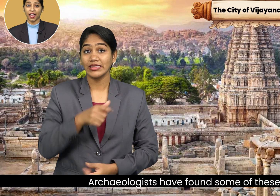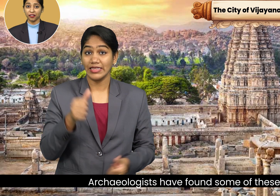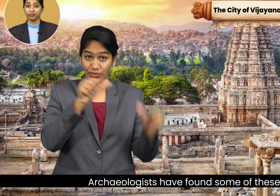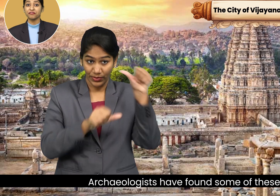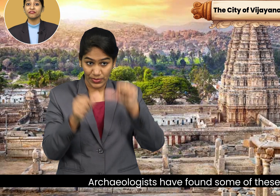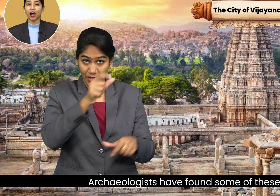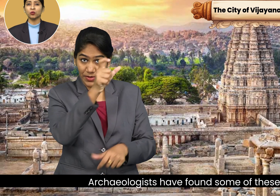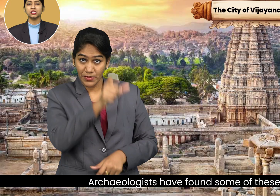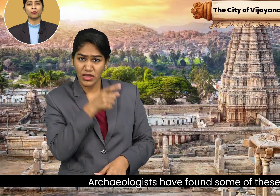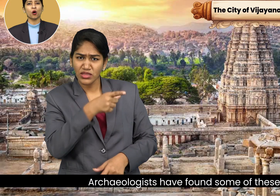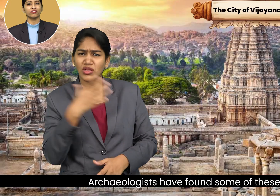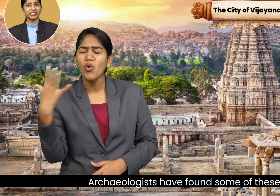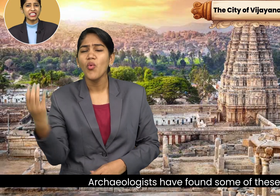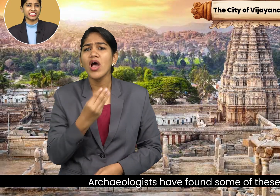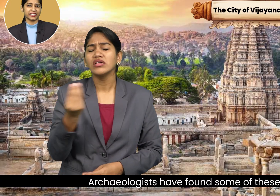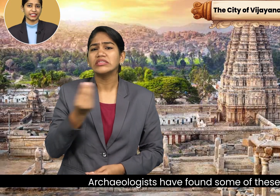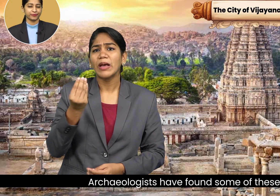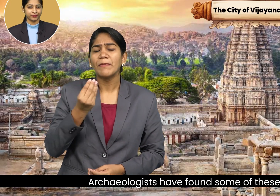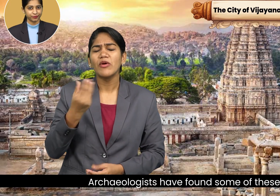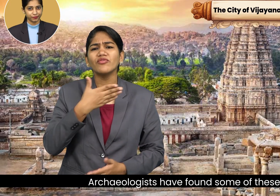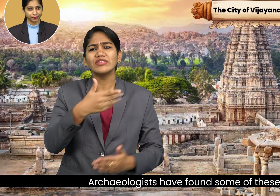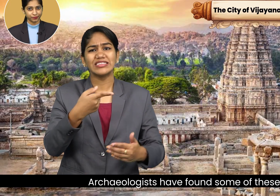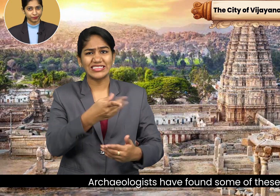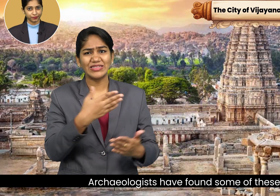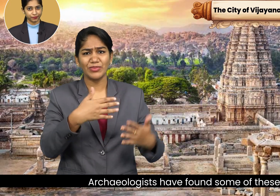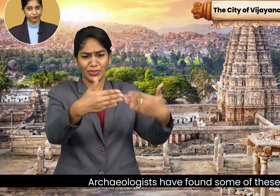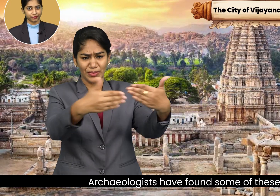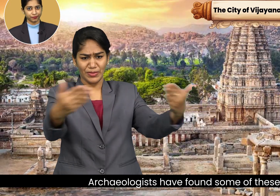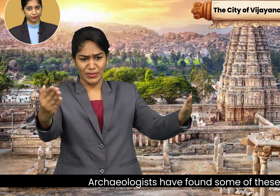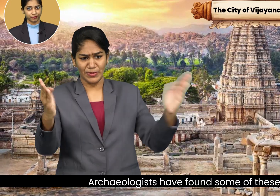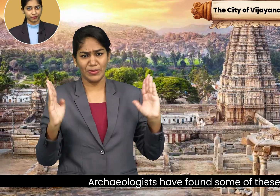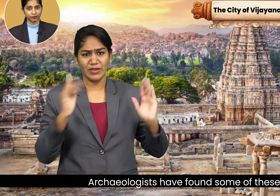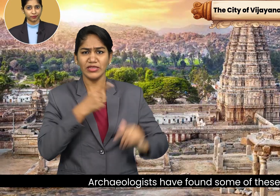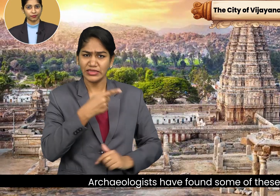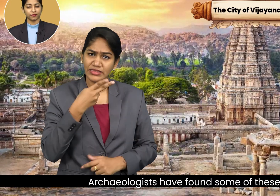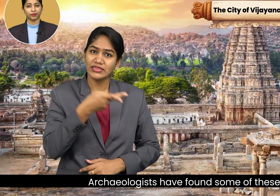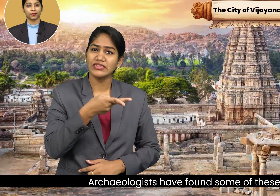Archaeologists have found some of these.